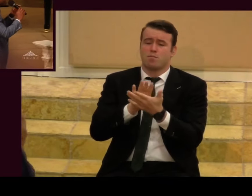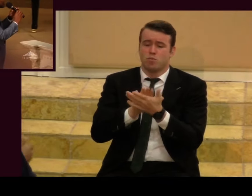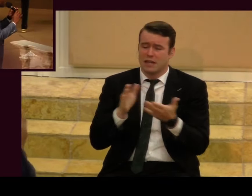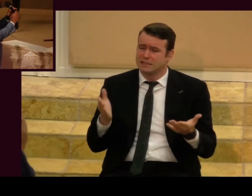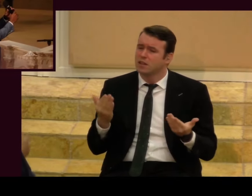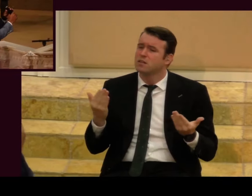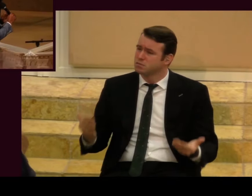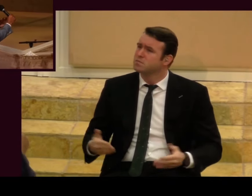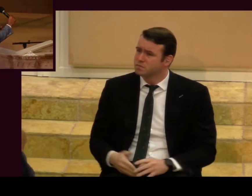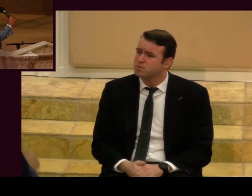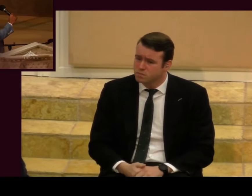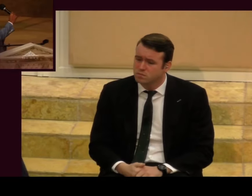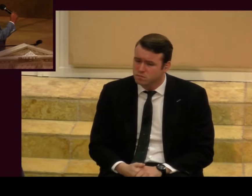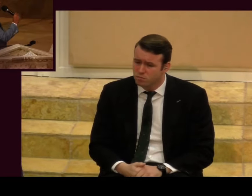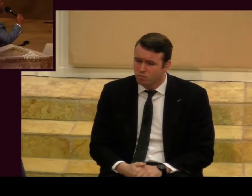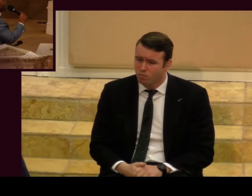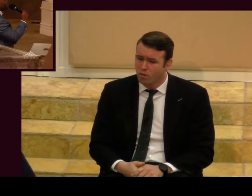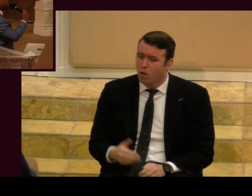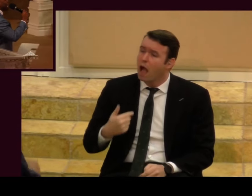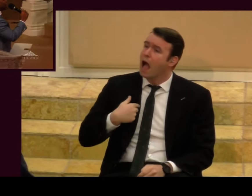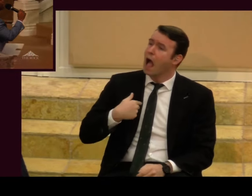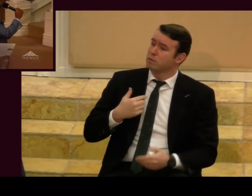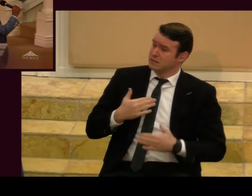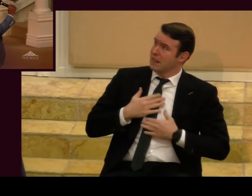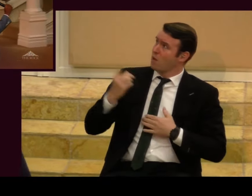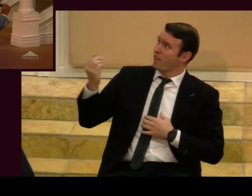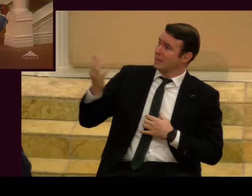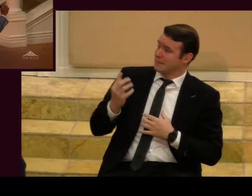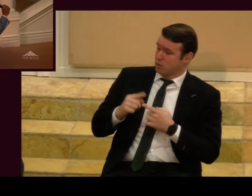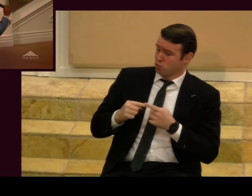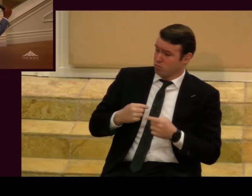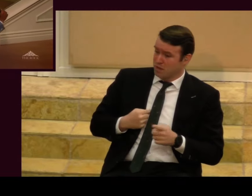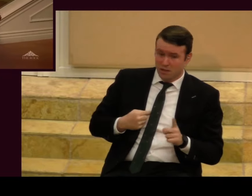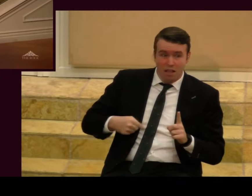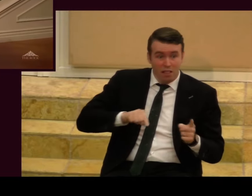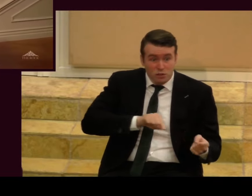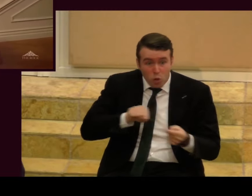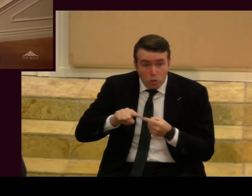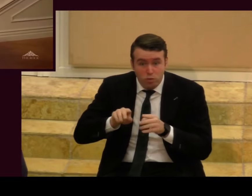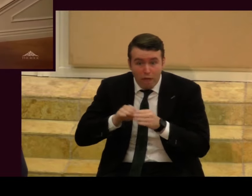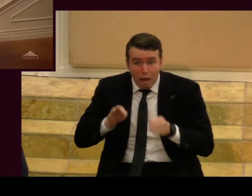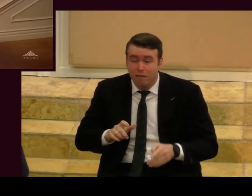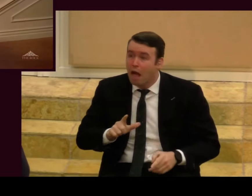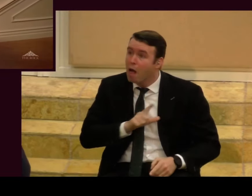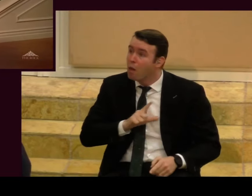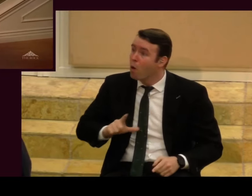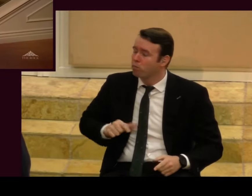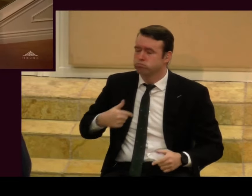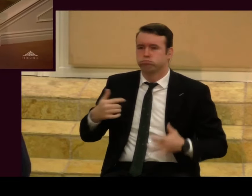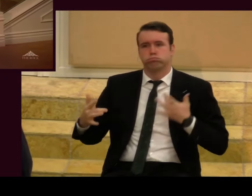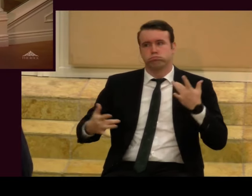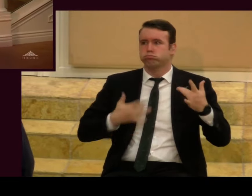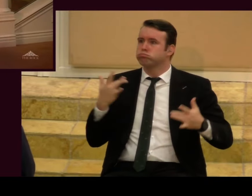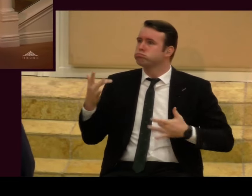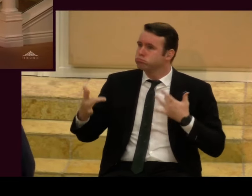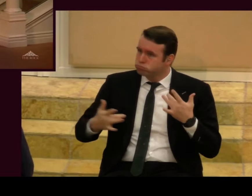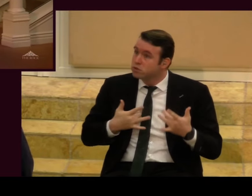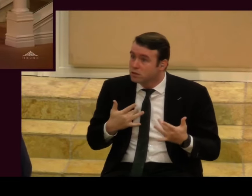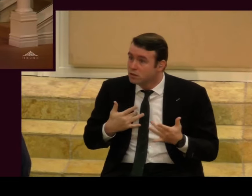praise in the house of God? For I was glad when they said unto me, let us go into the